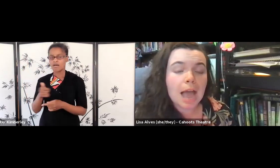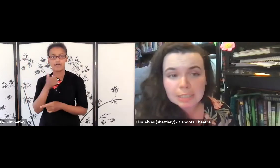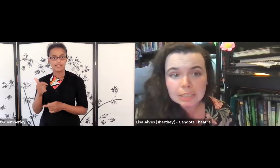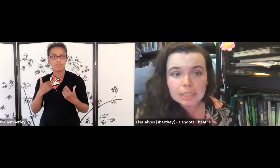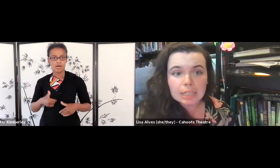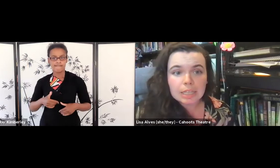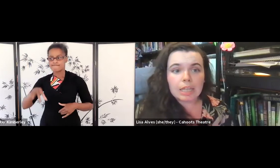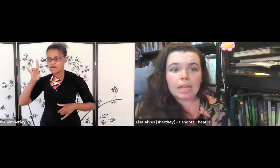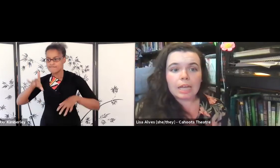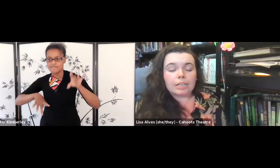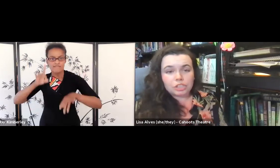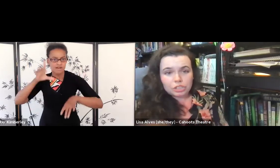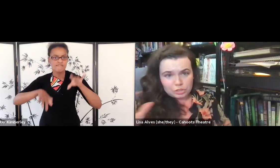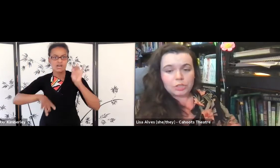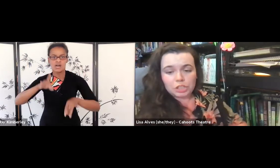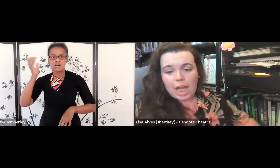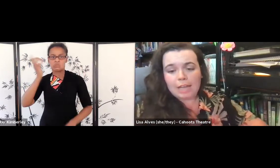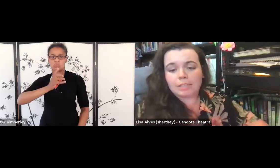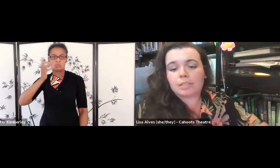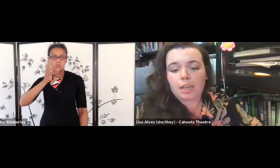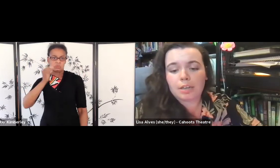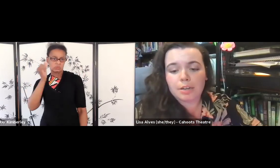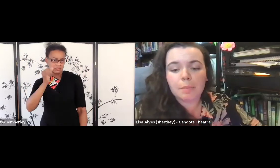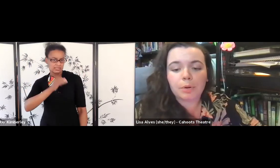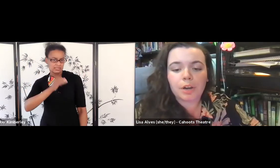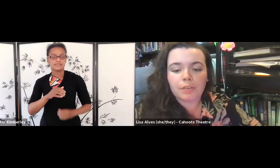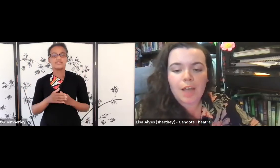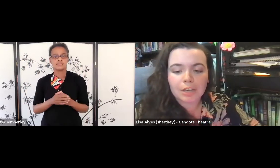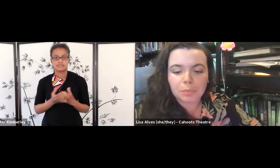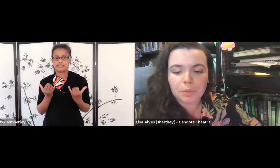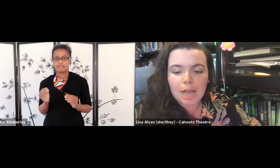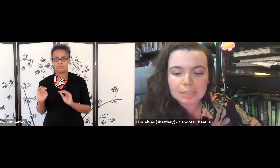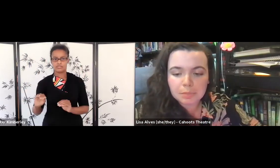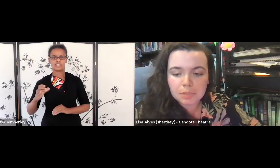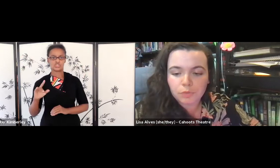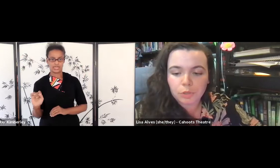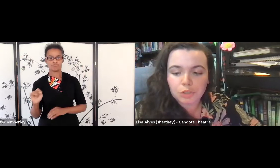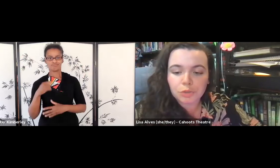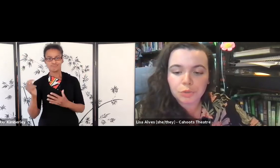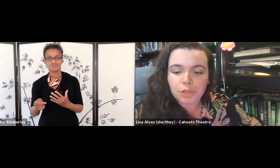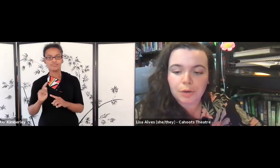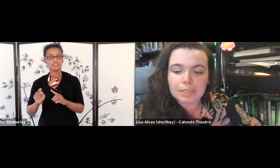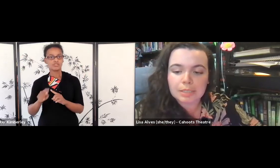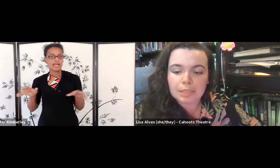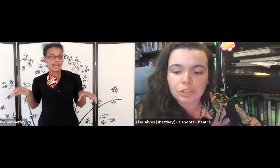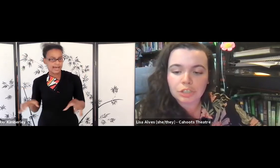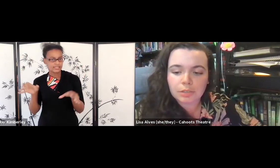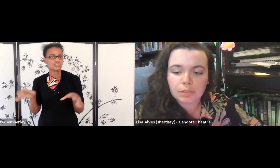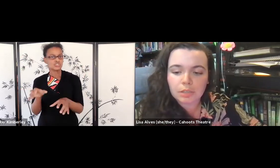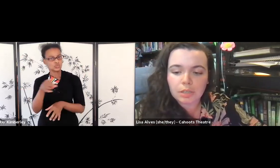adding to the chat a number of actionable items for truth and reconciliation